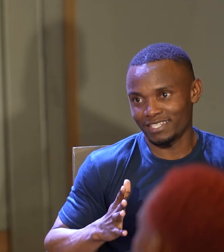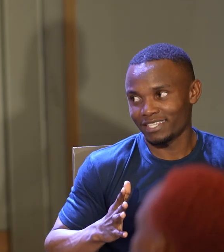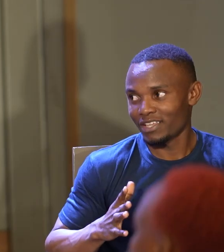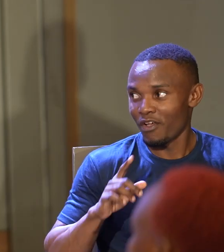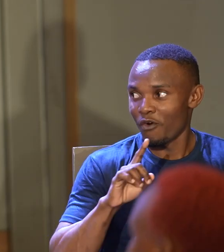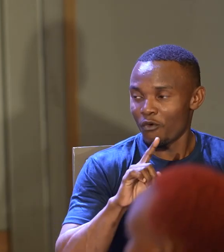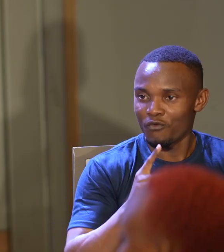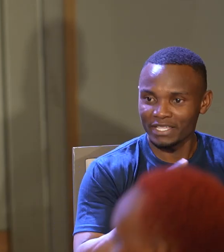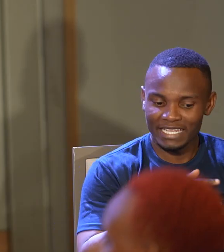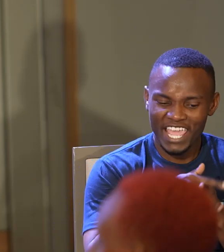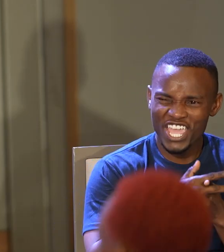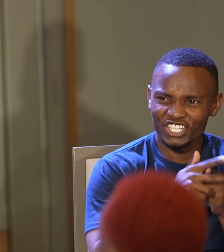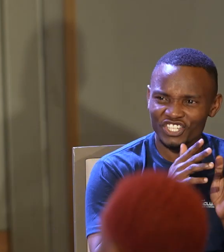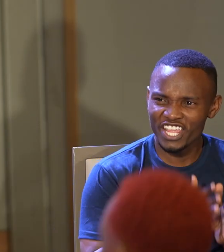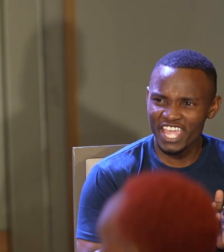Engineer